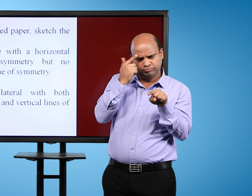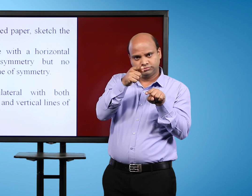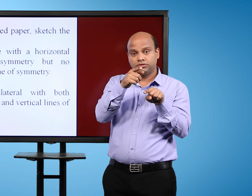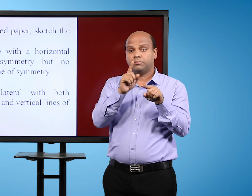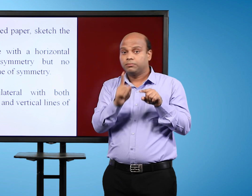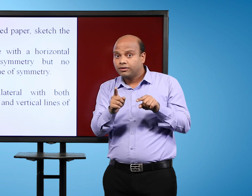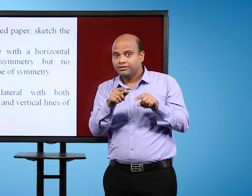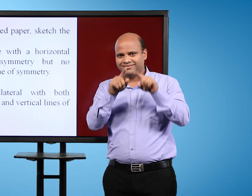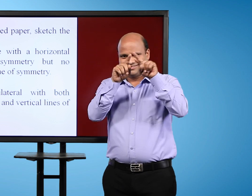symmetry.